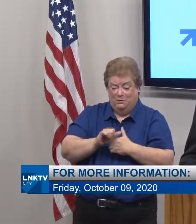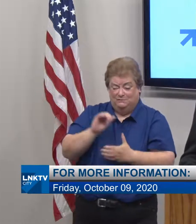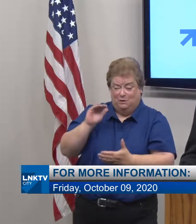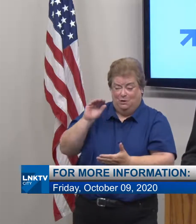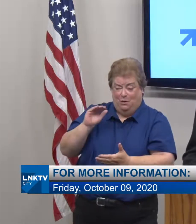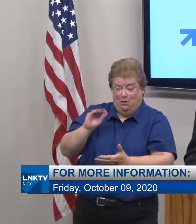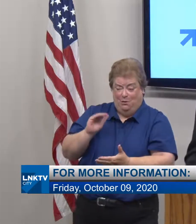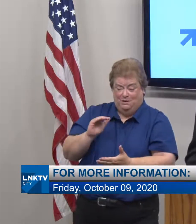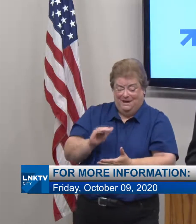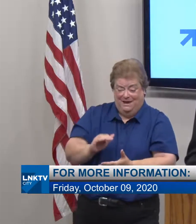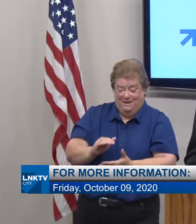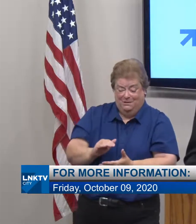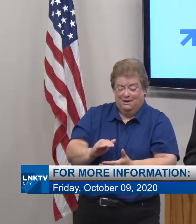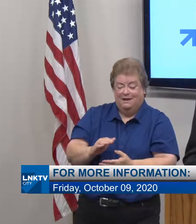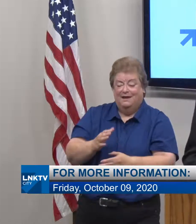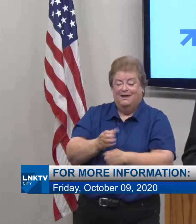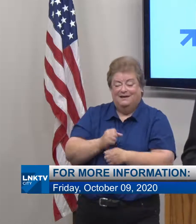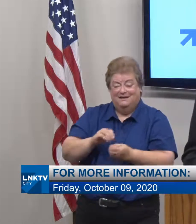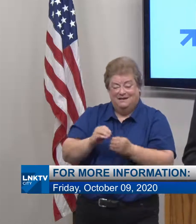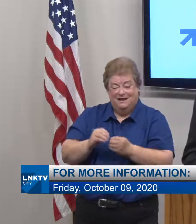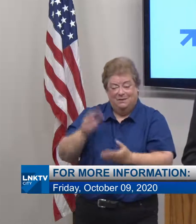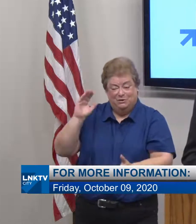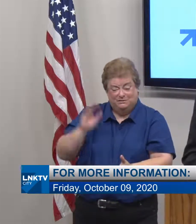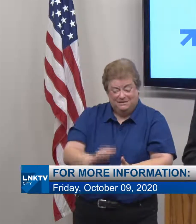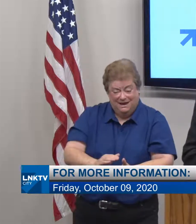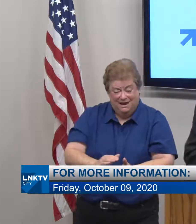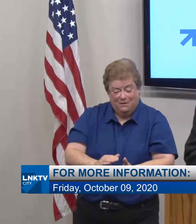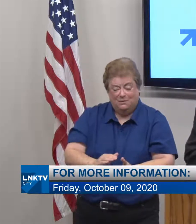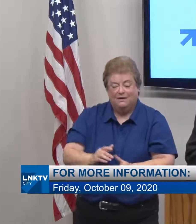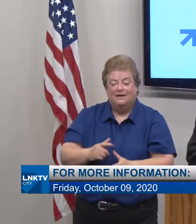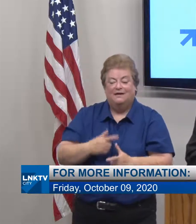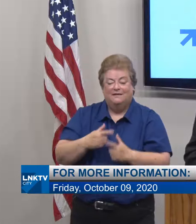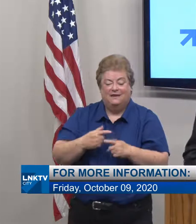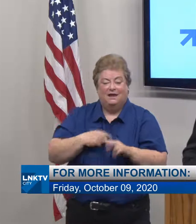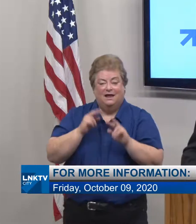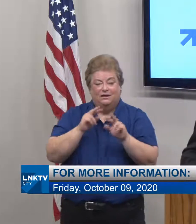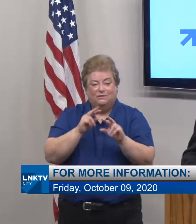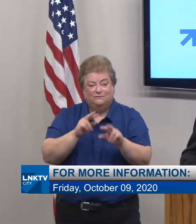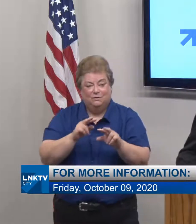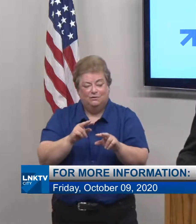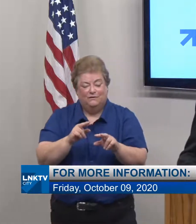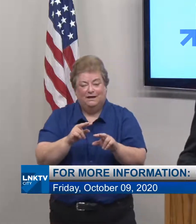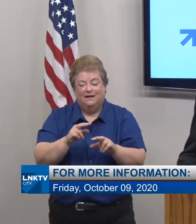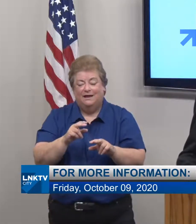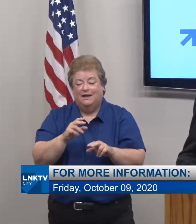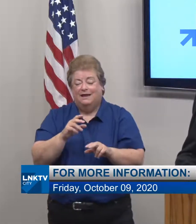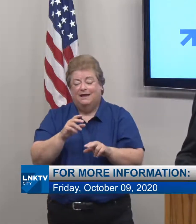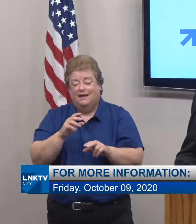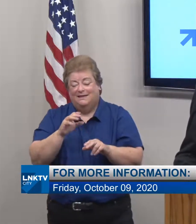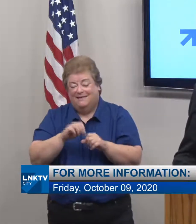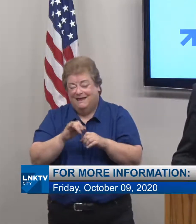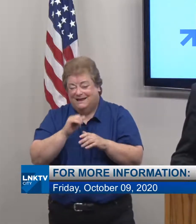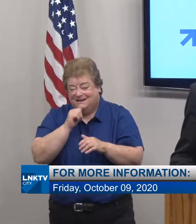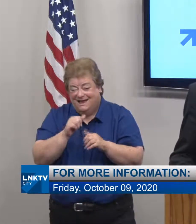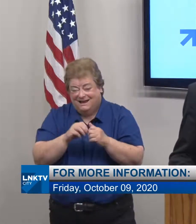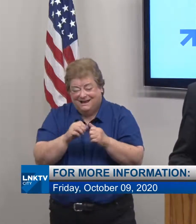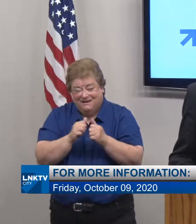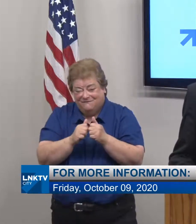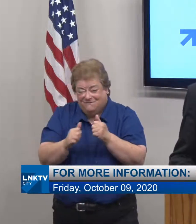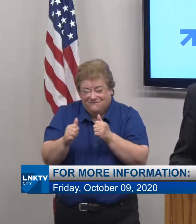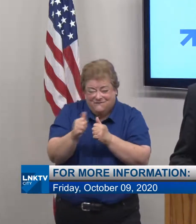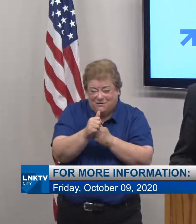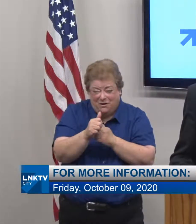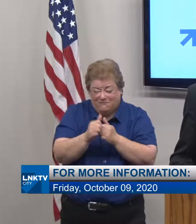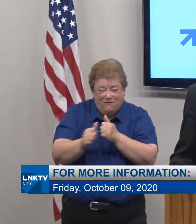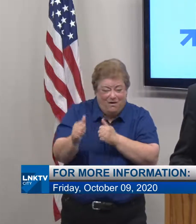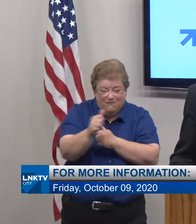get these numbers back down to where they want to be. And I'm looking forward to hopefully not in the too distant future of bringing all of our high school kids